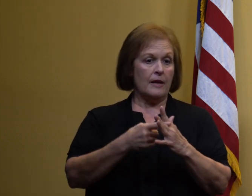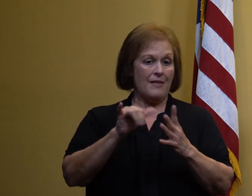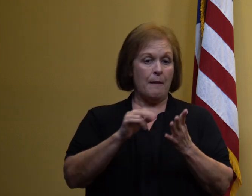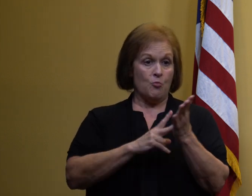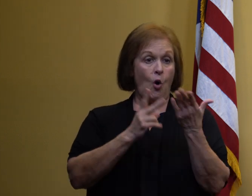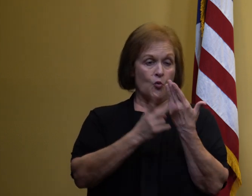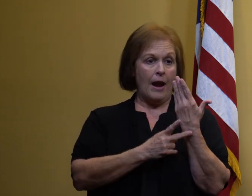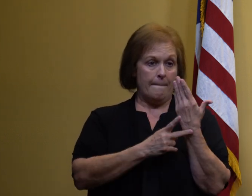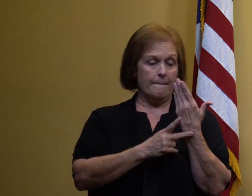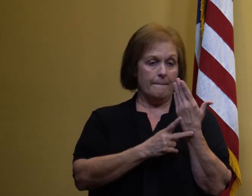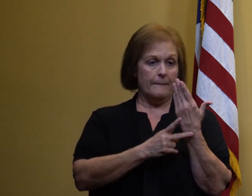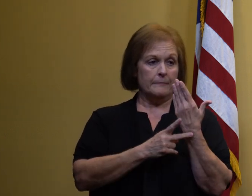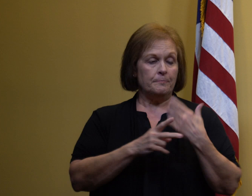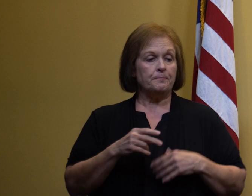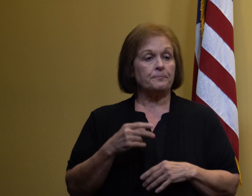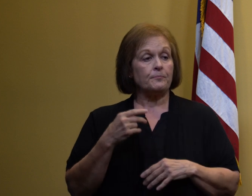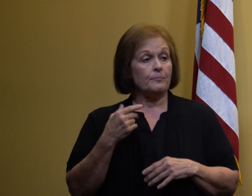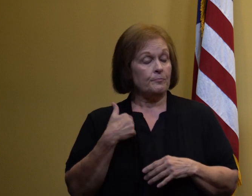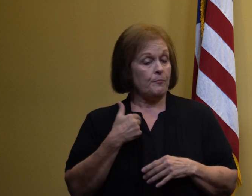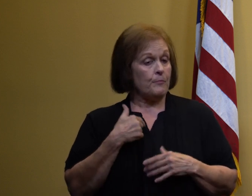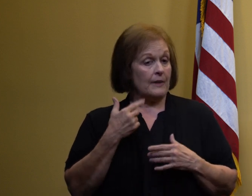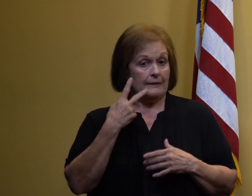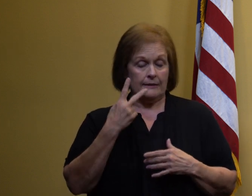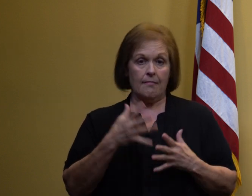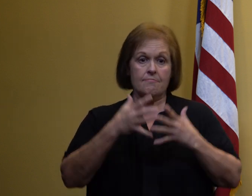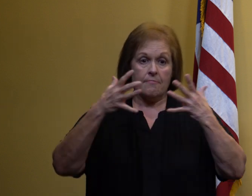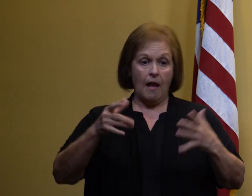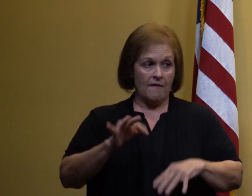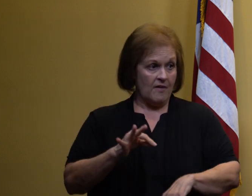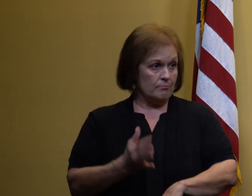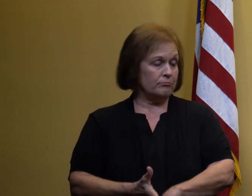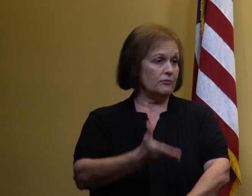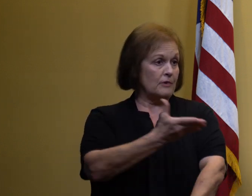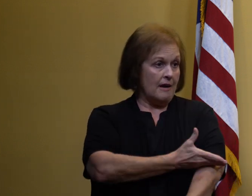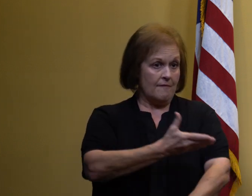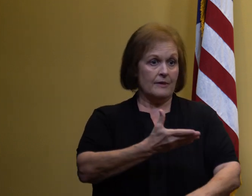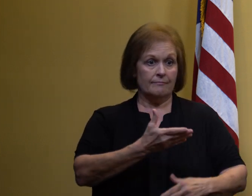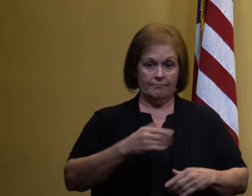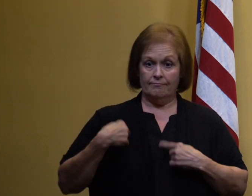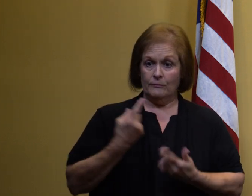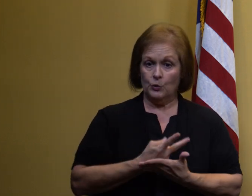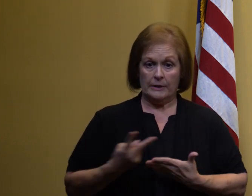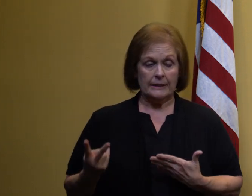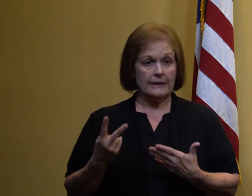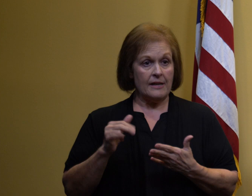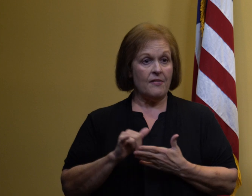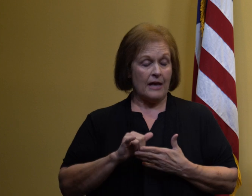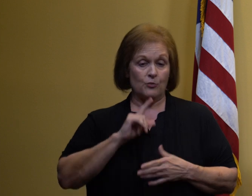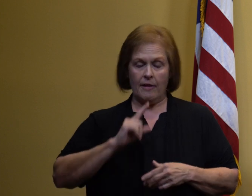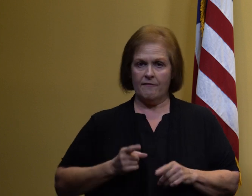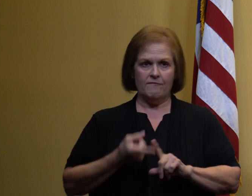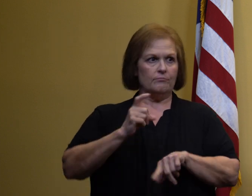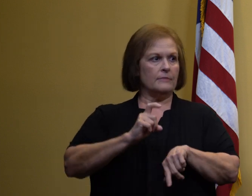program in a holistic manner. But you know what? We've seen tremendous progress just over the past 2 weeks. And it really is the first of its